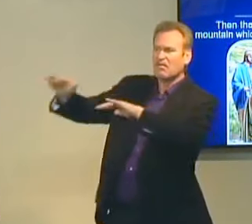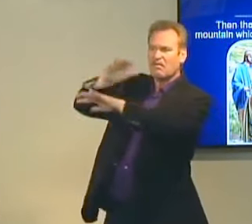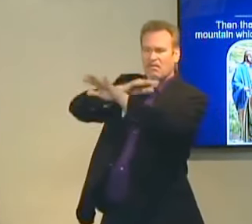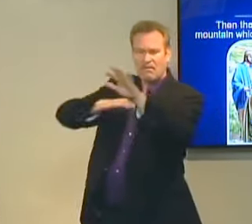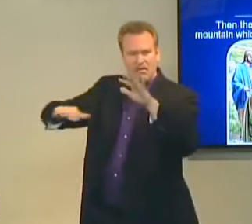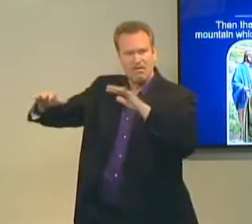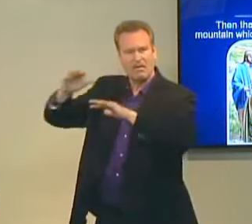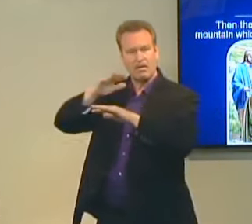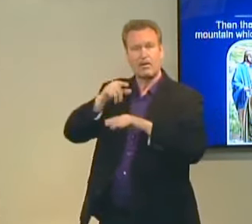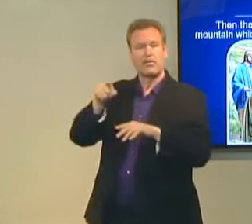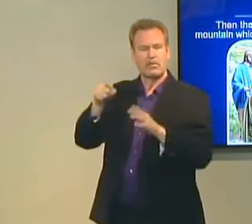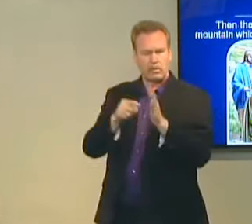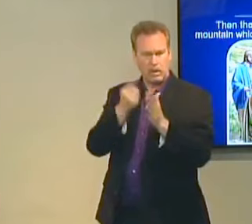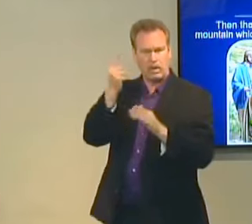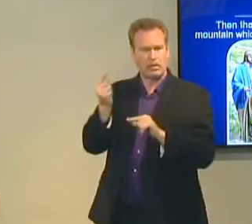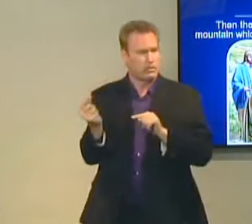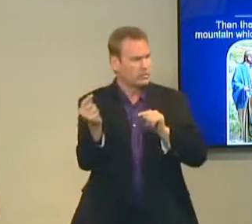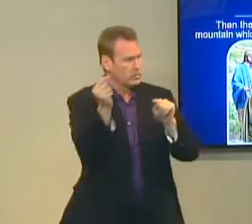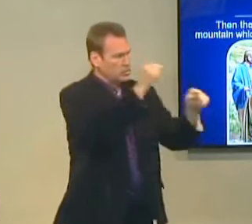ministry. He was led to do his ministry. To be with the people.